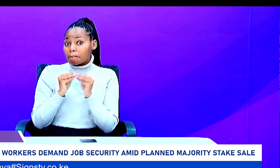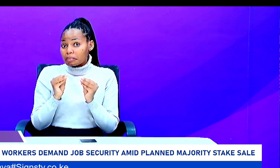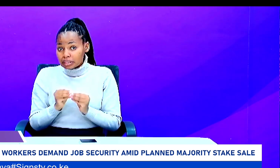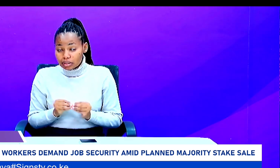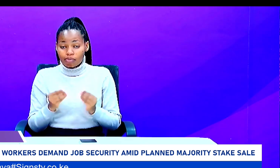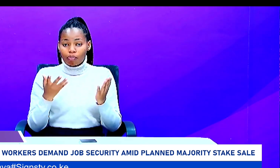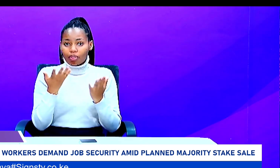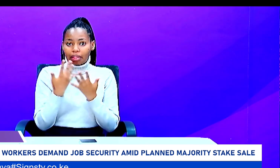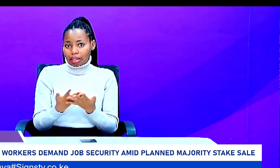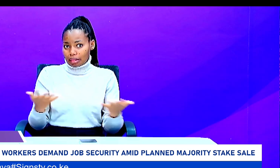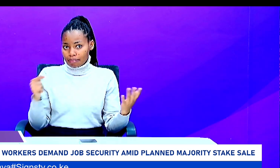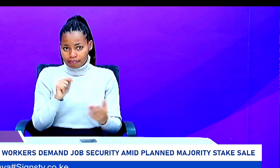matter.